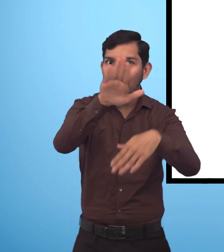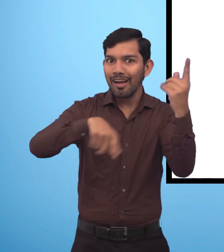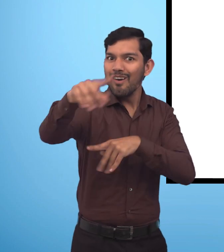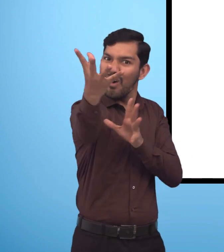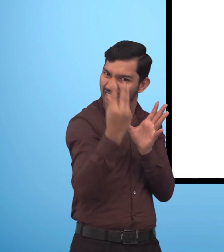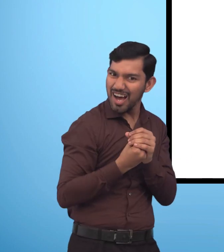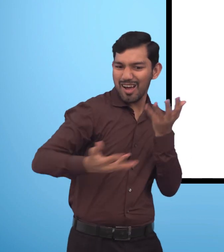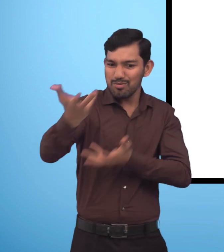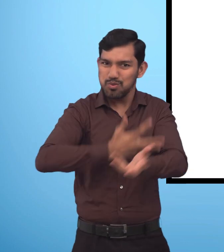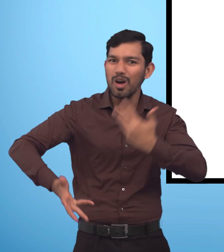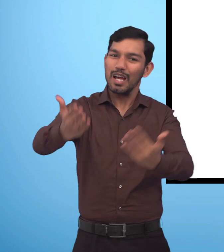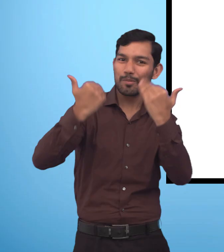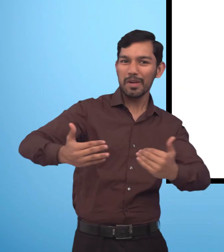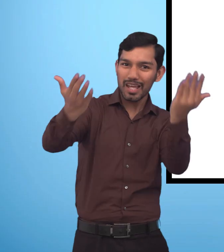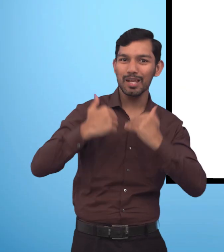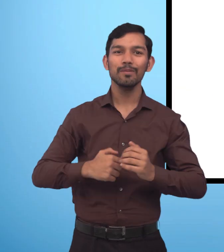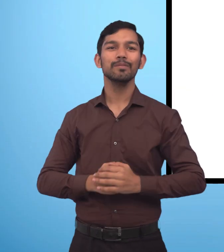Let us discuss.